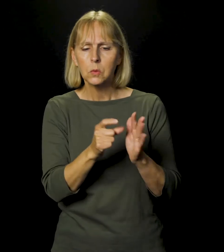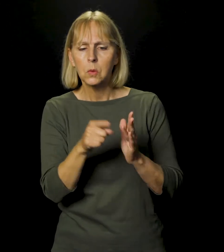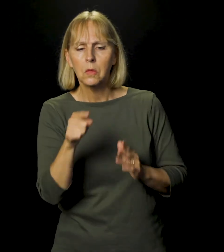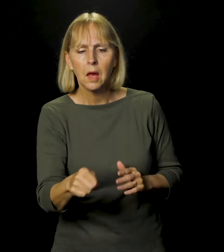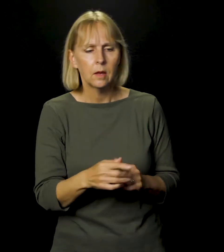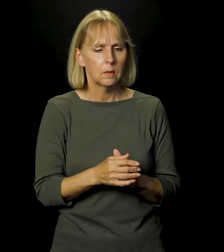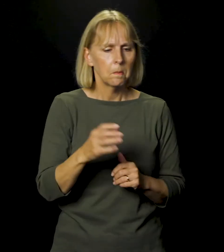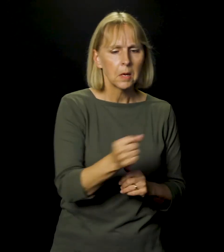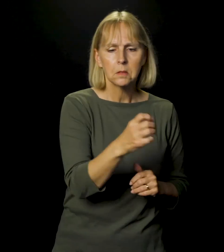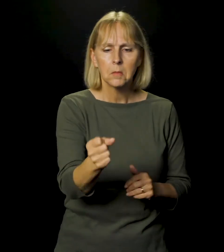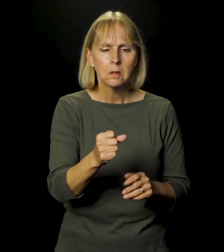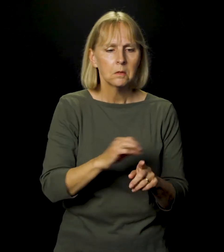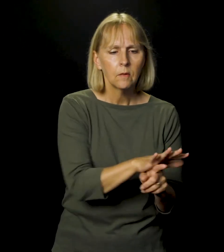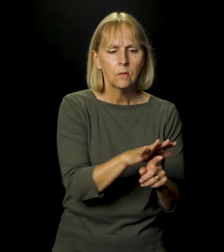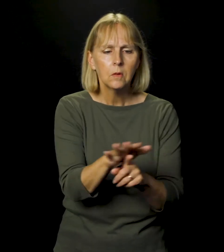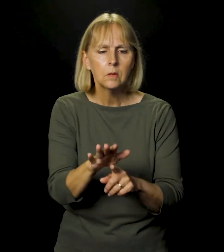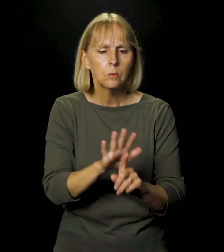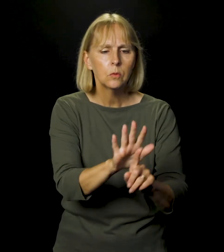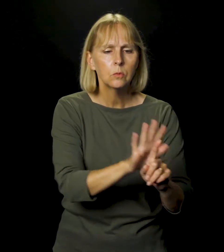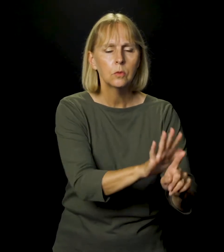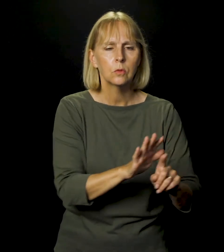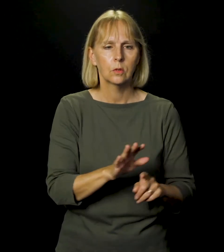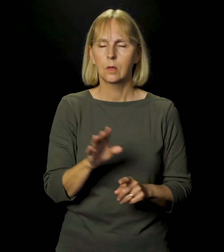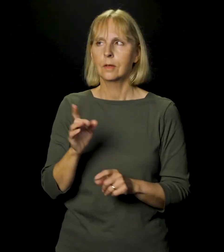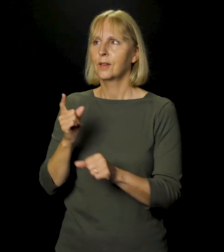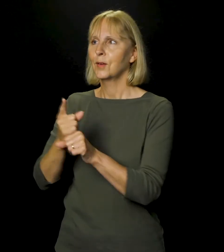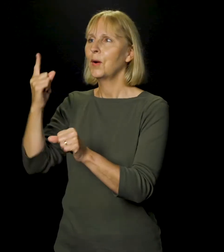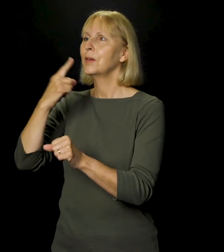that there's a voice that says you don't need to be any of those things.